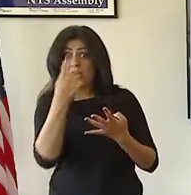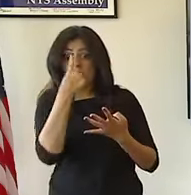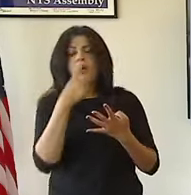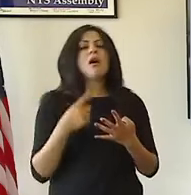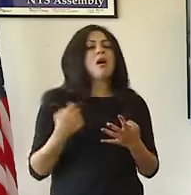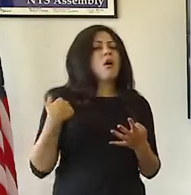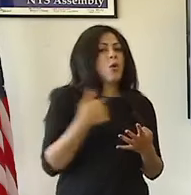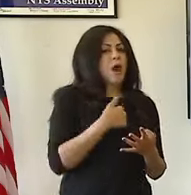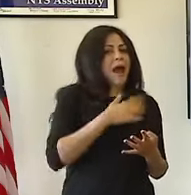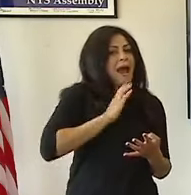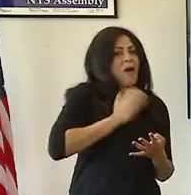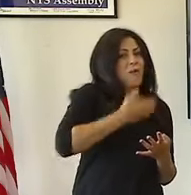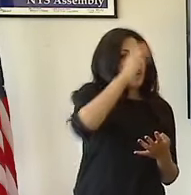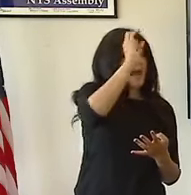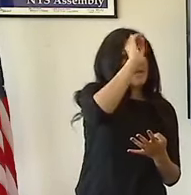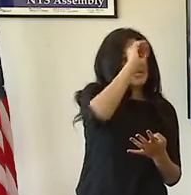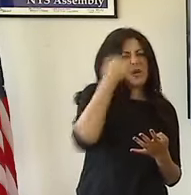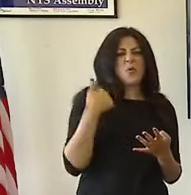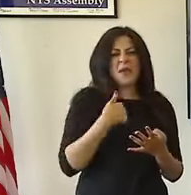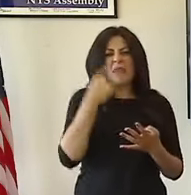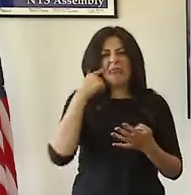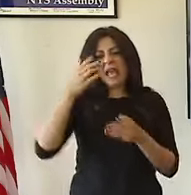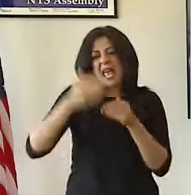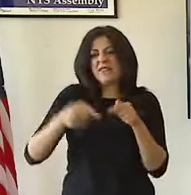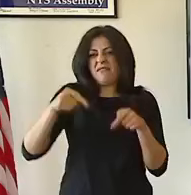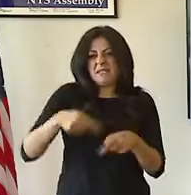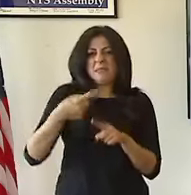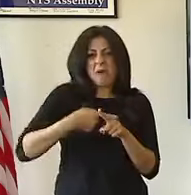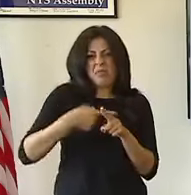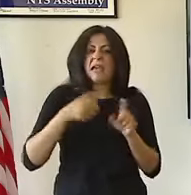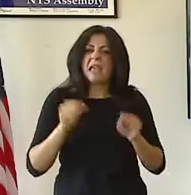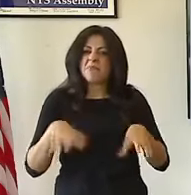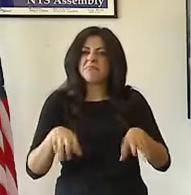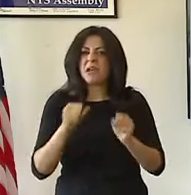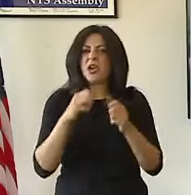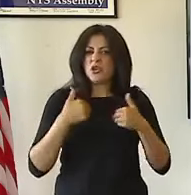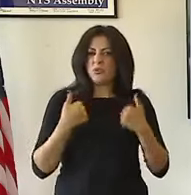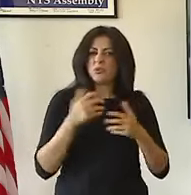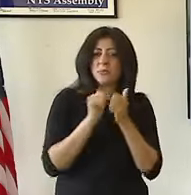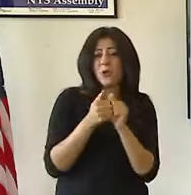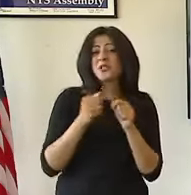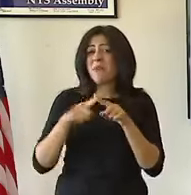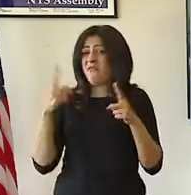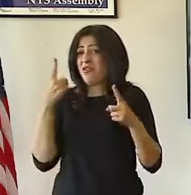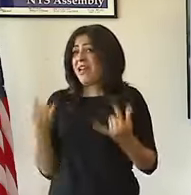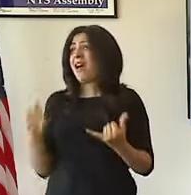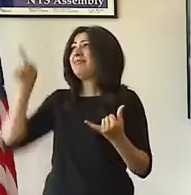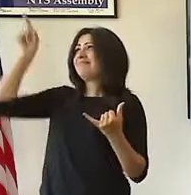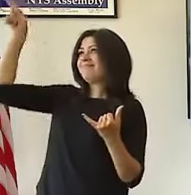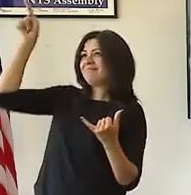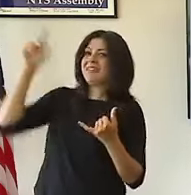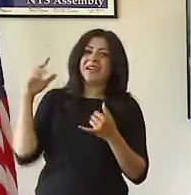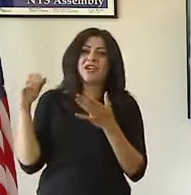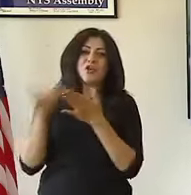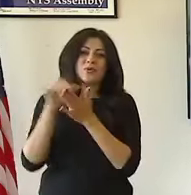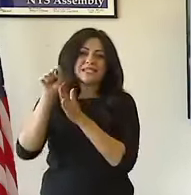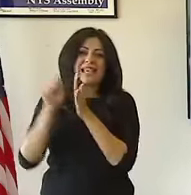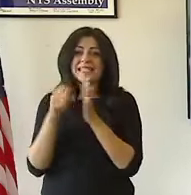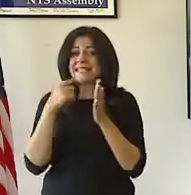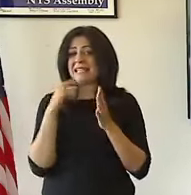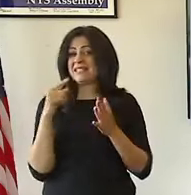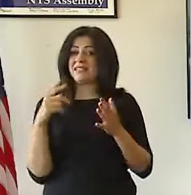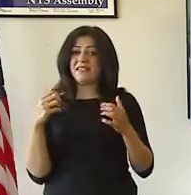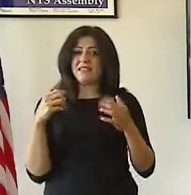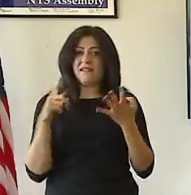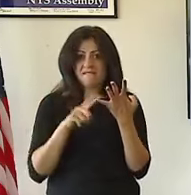end of this month, but the state says Phase 4. So currently, youth activities like that are Phase 4. I will tell you, Dutchess County was